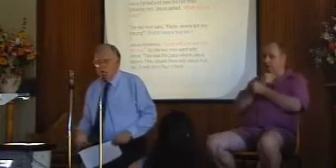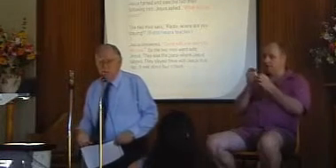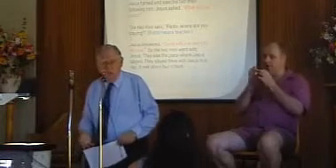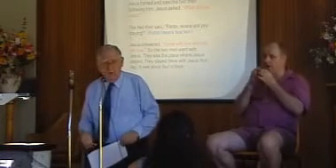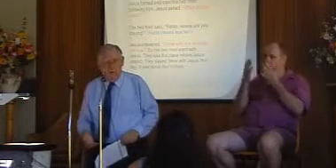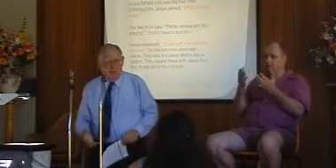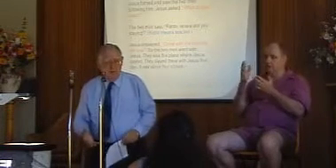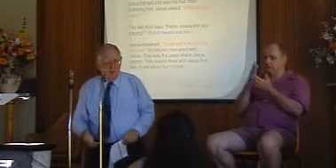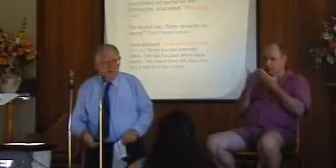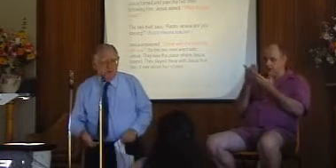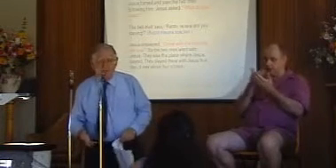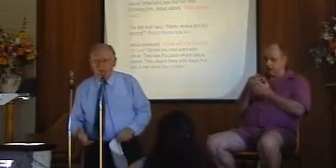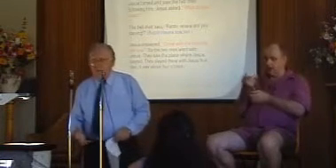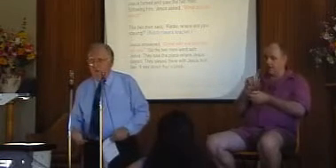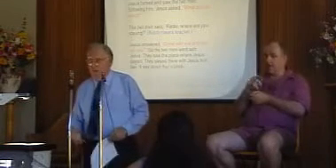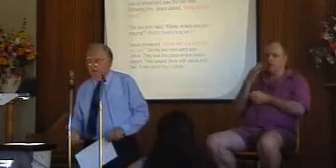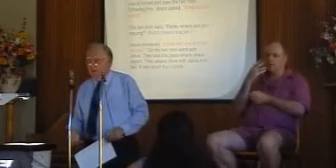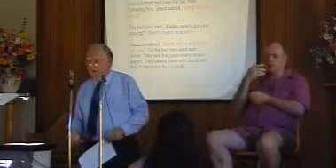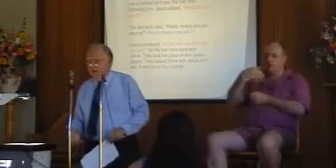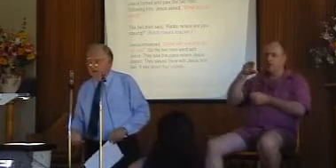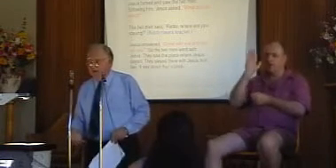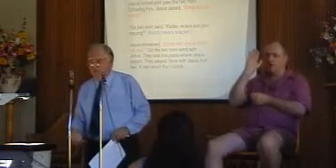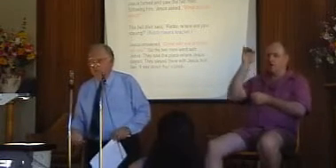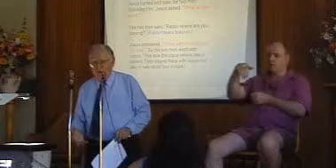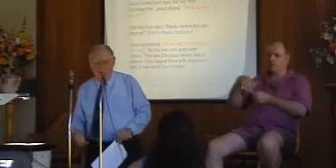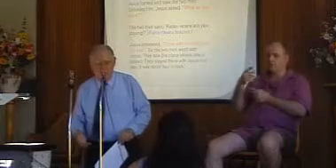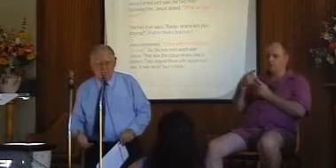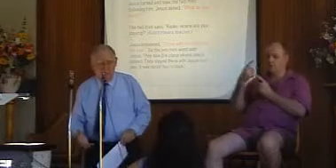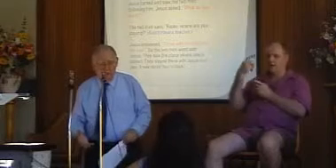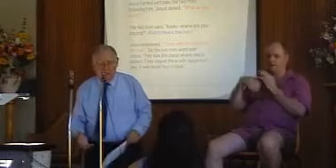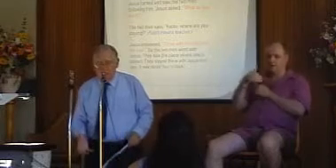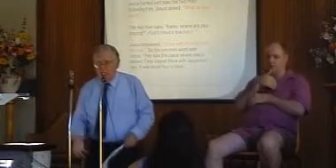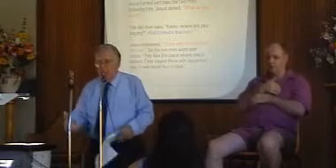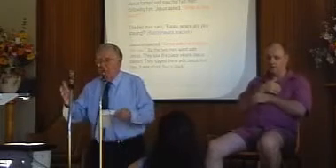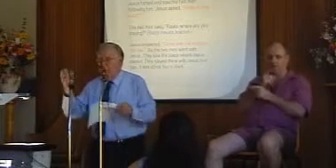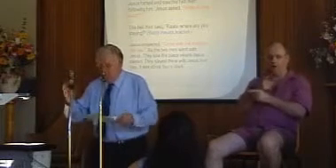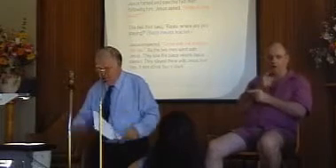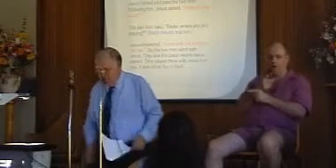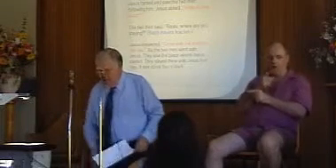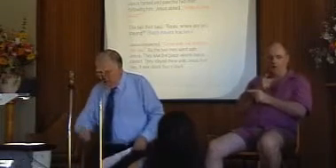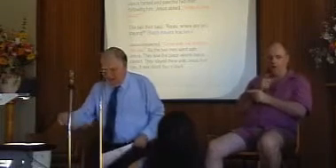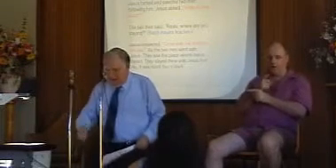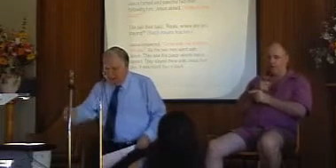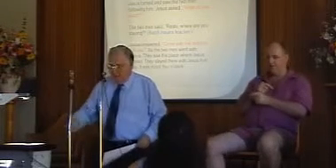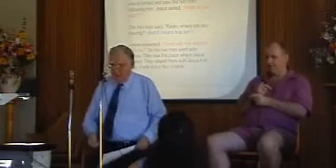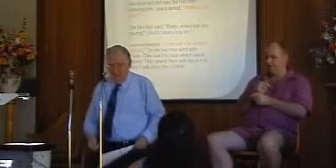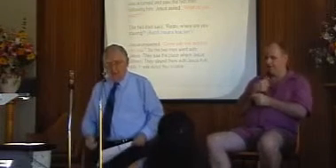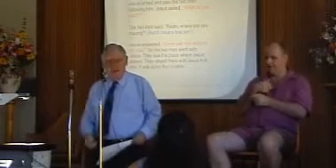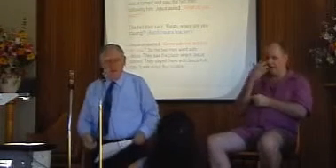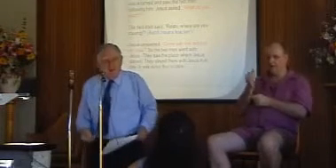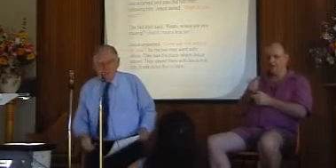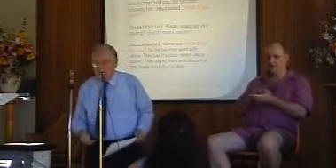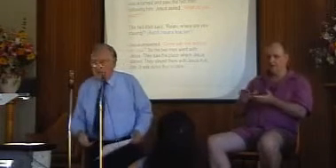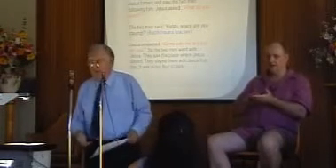1 o'clock in the morning. And I might want to try and clean up before I went to bed, and I'd say, lift your feet. And I'd wrap them underneath